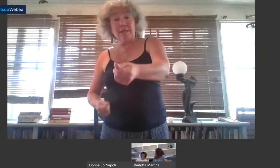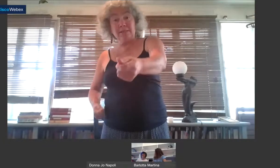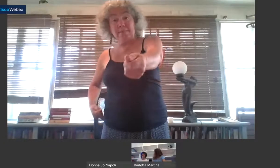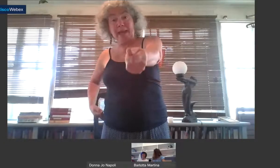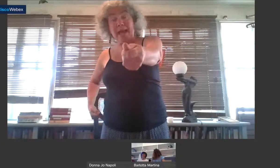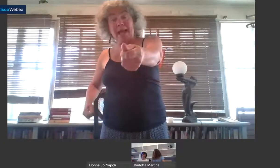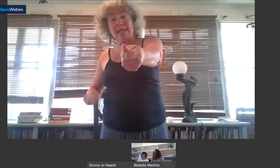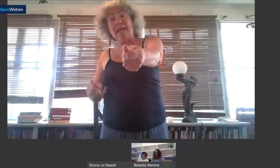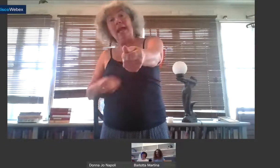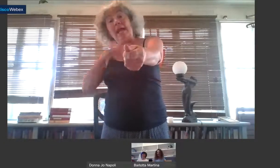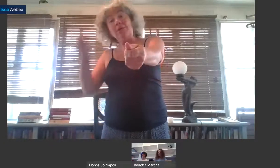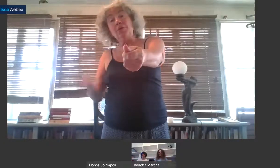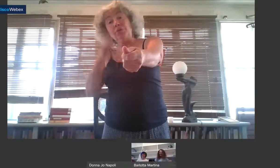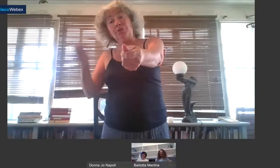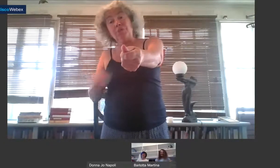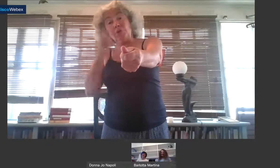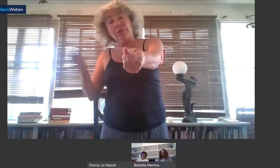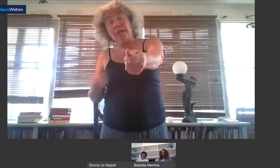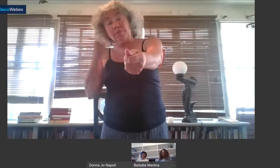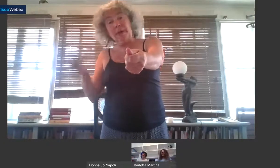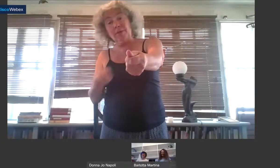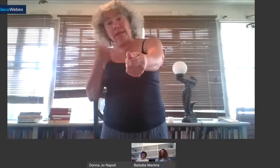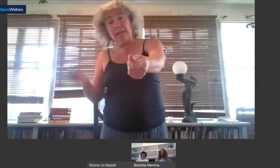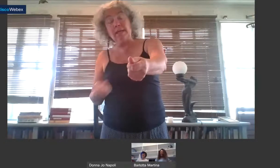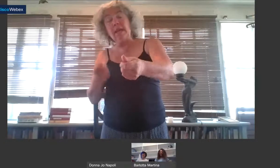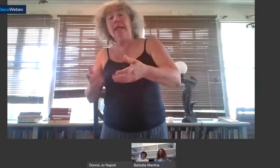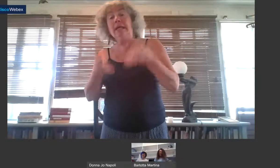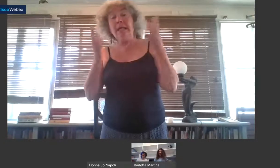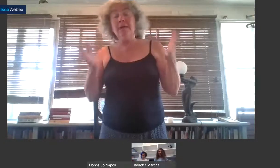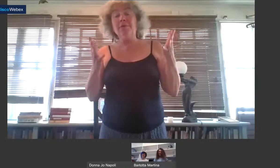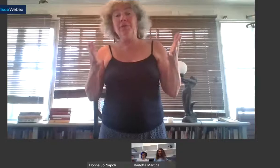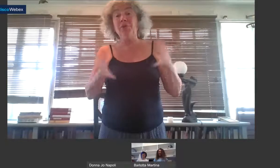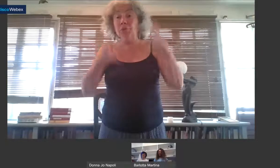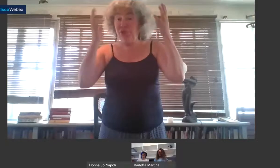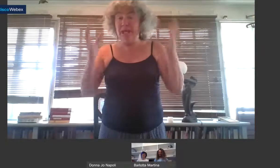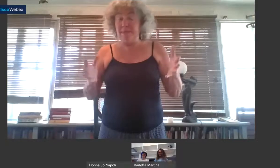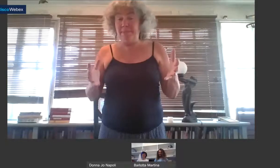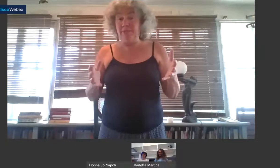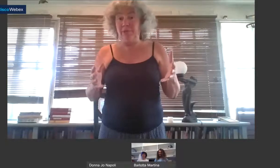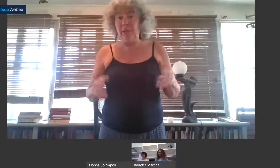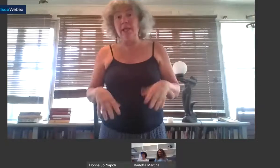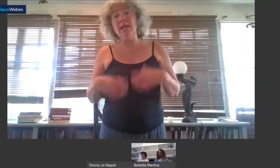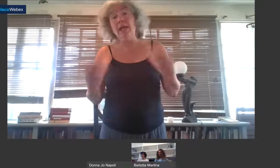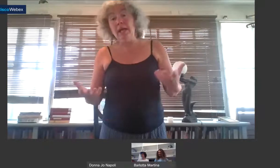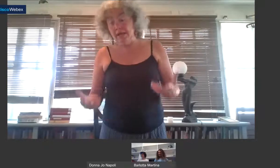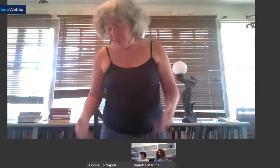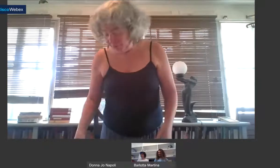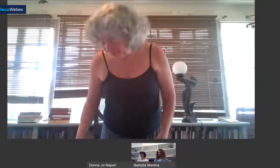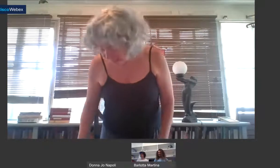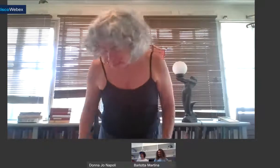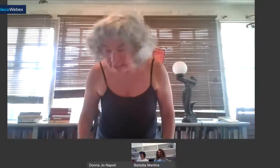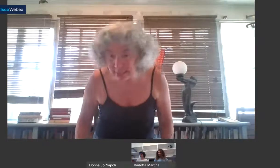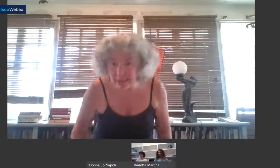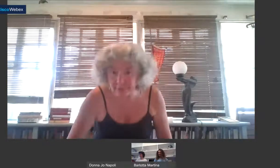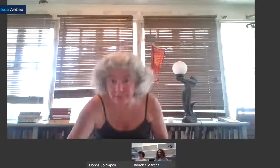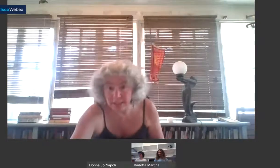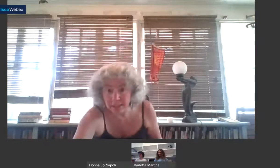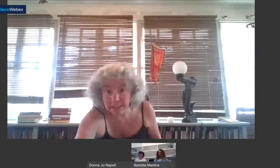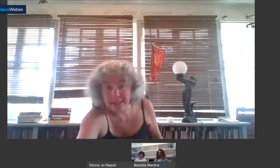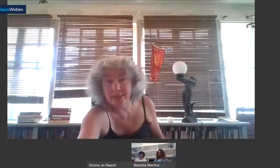to back, and you could rotate around it if you were shaped differently and if your feet didn't have to be connected